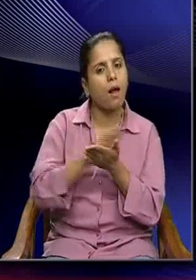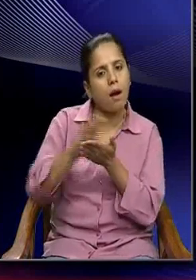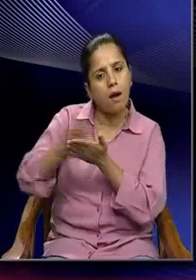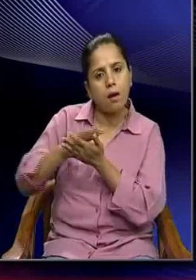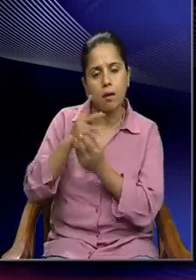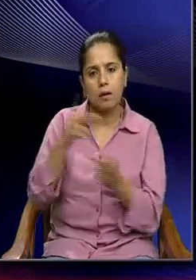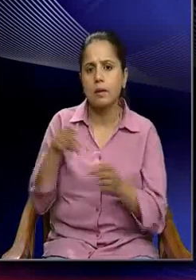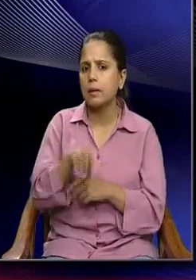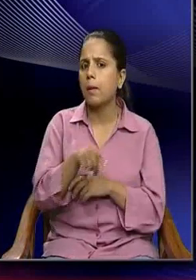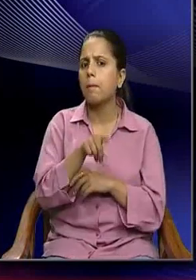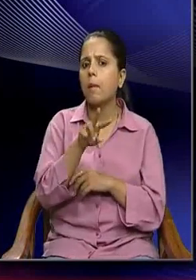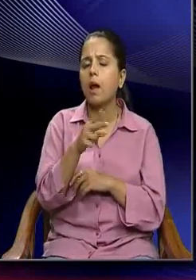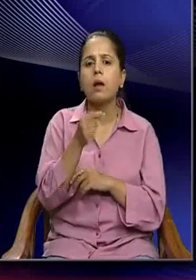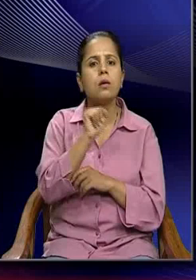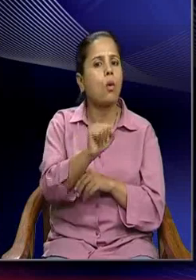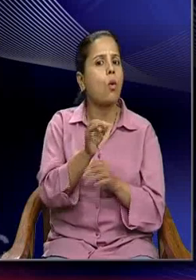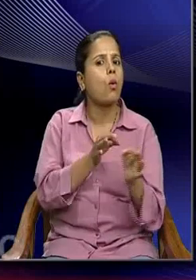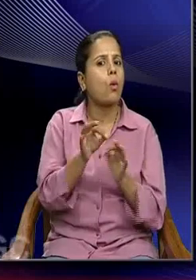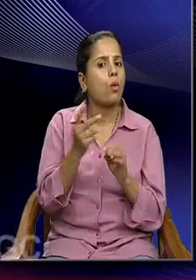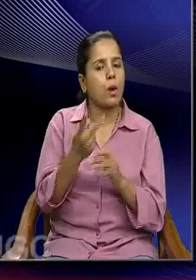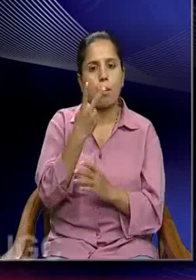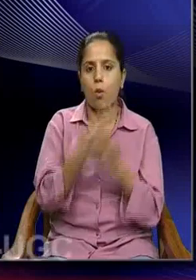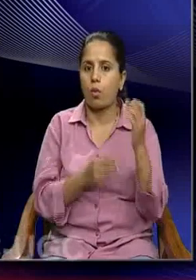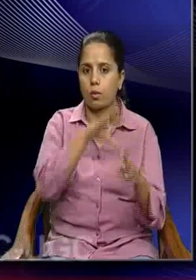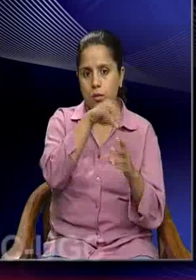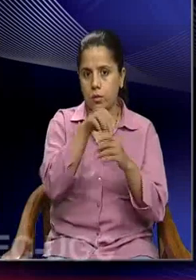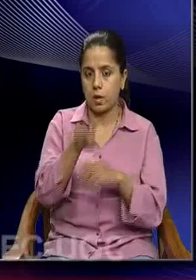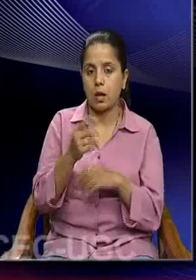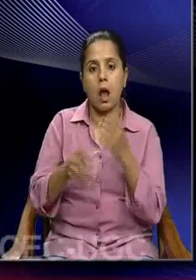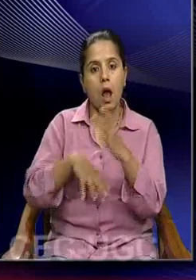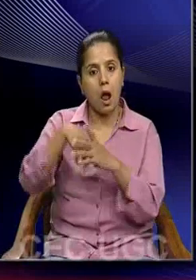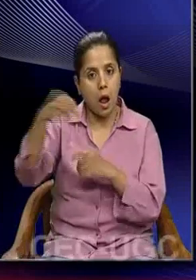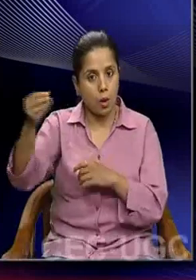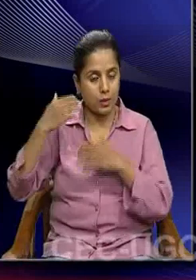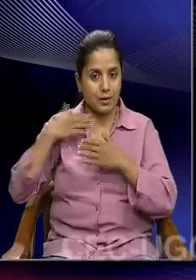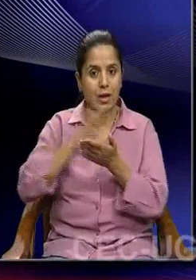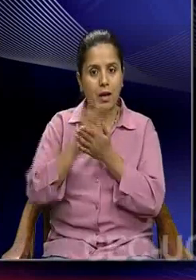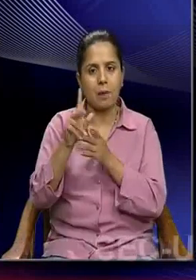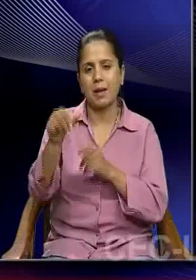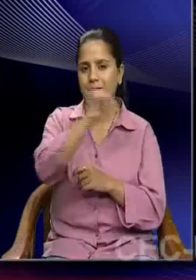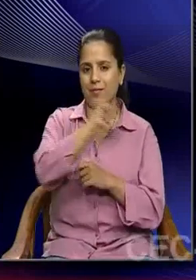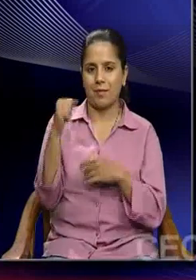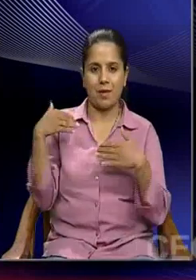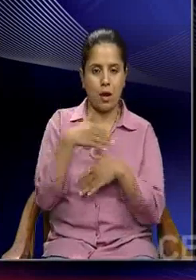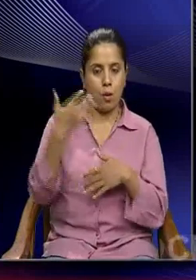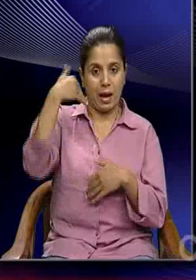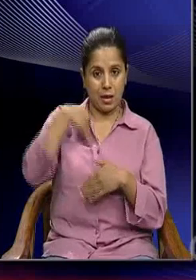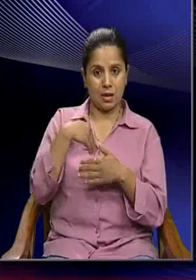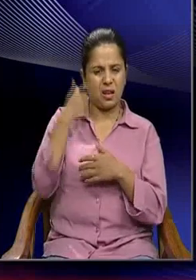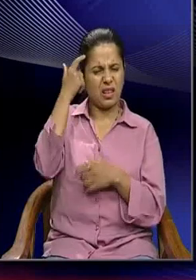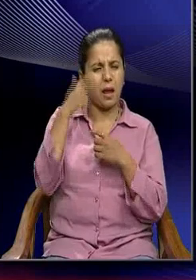it again involves both external as well as internal